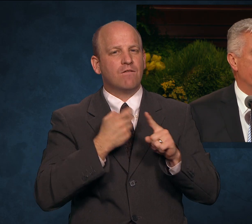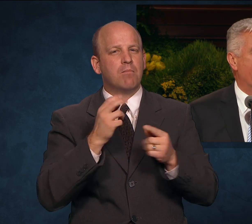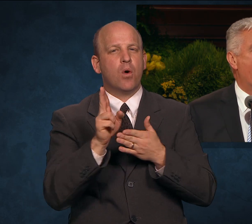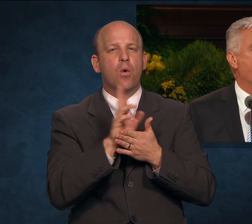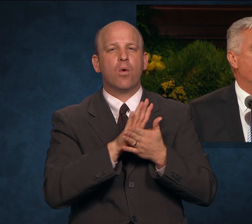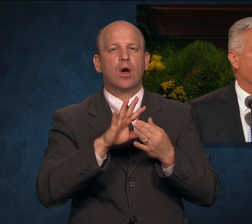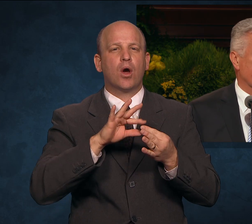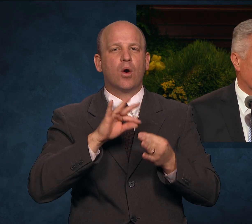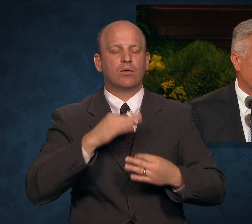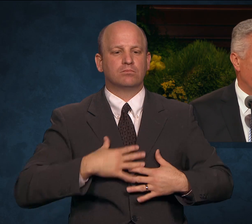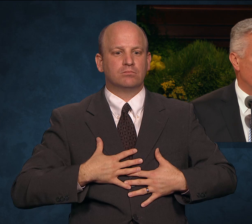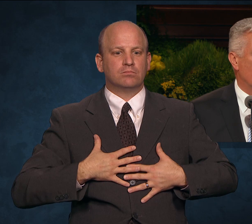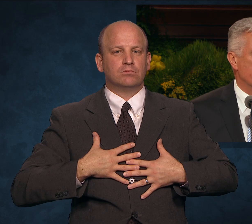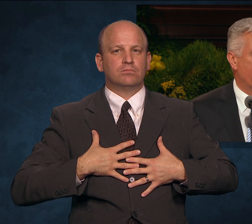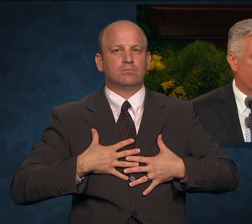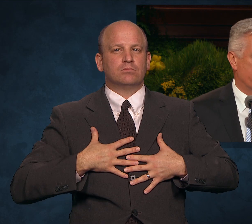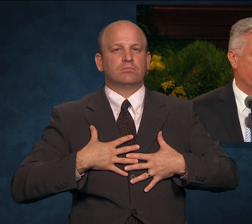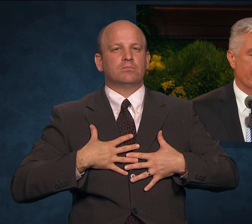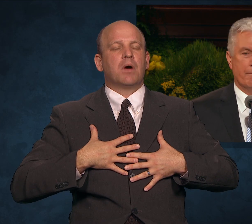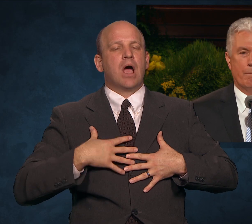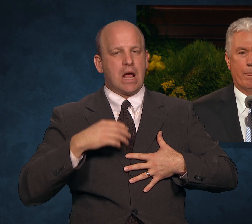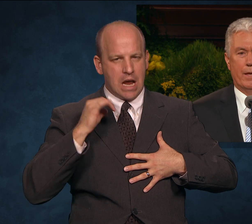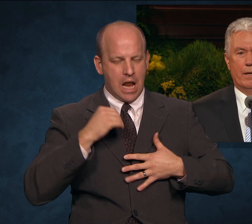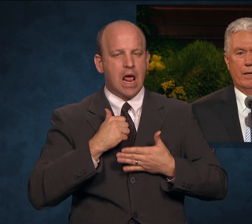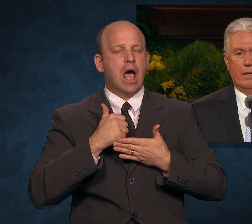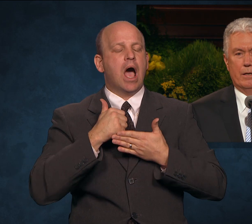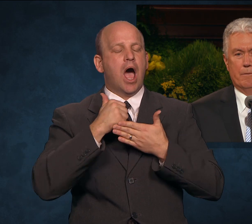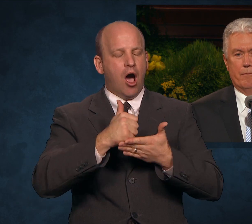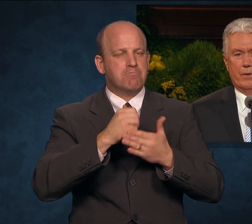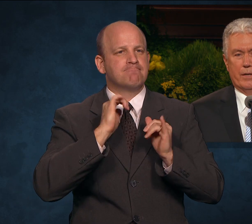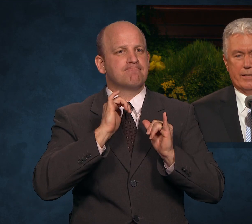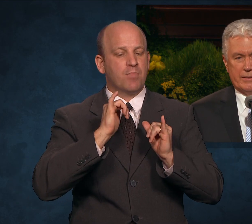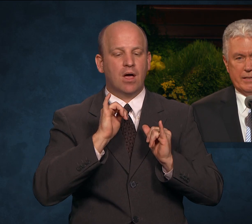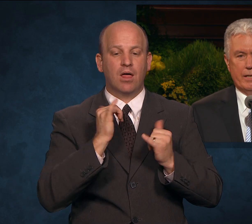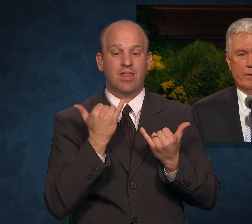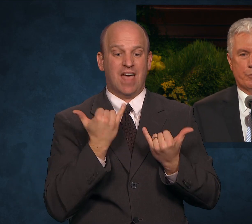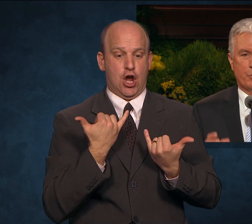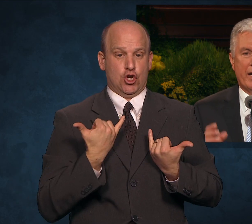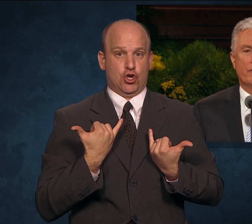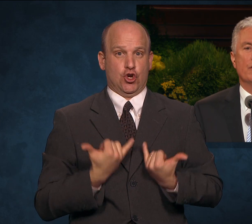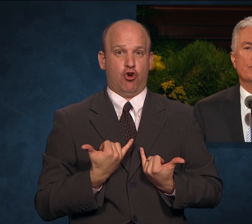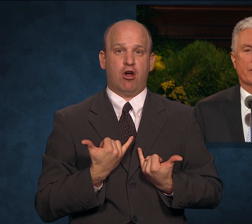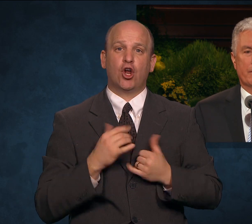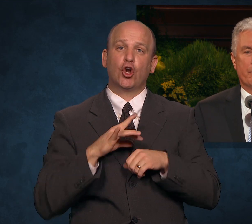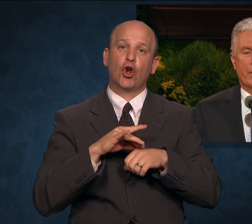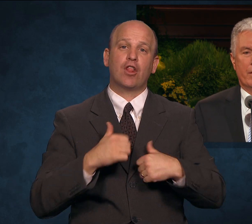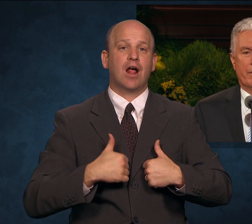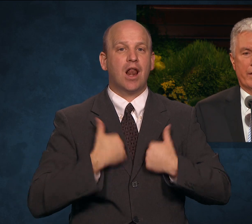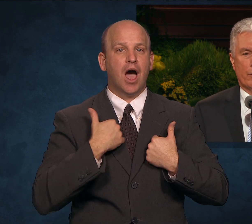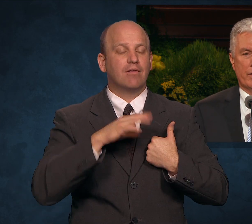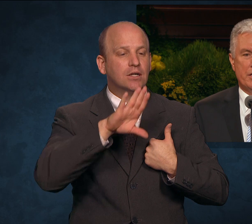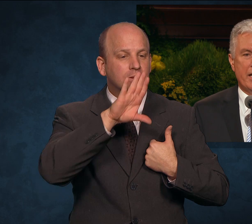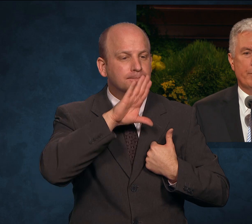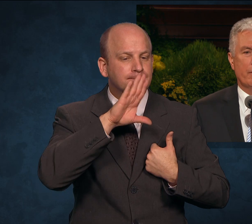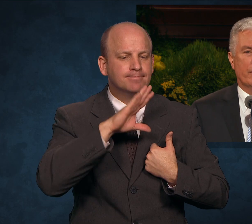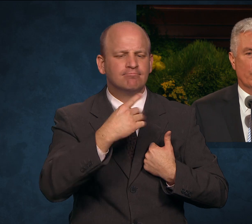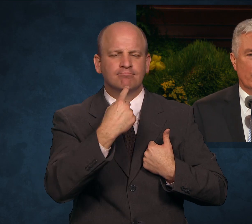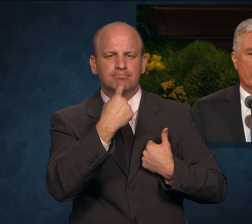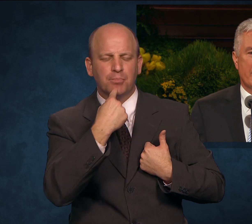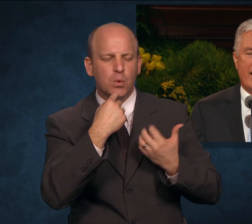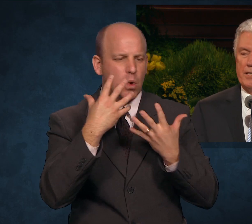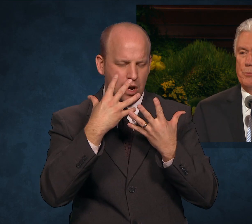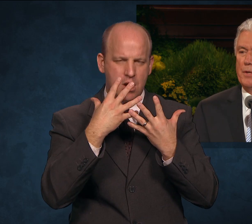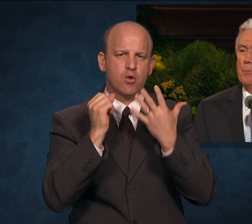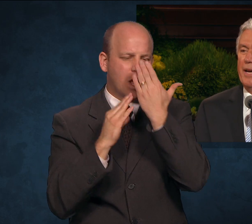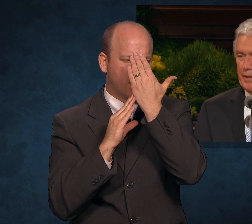disappointing endings IM mortality and see the bright future that the Redeemer of the